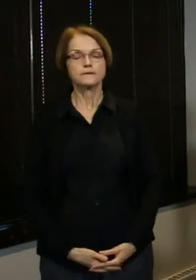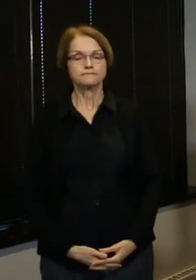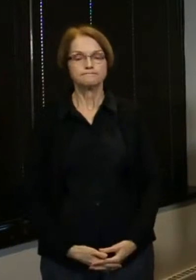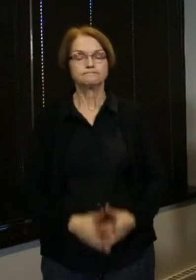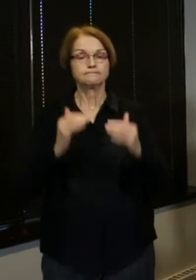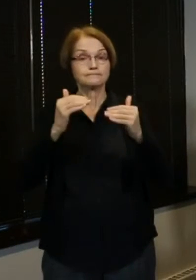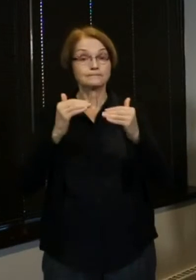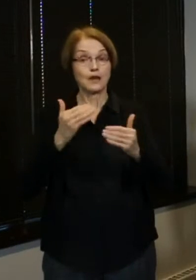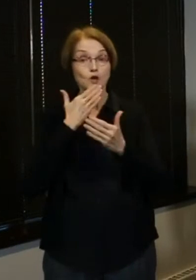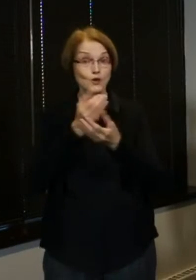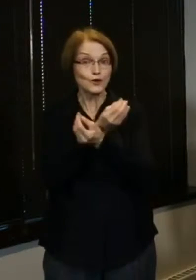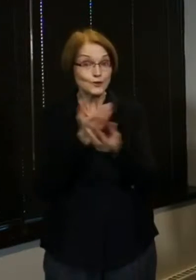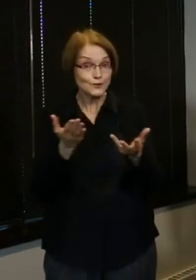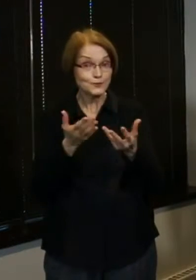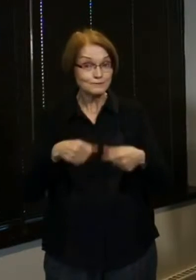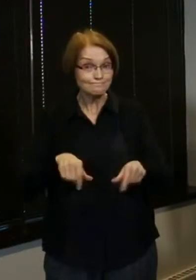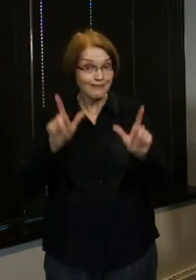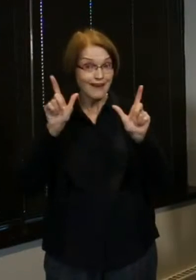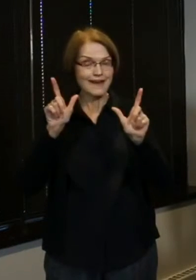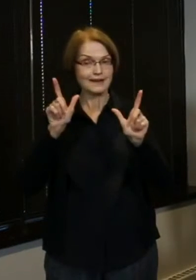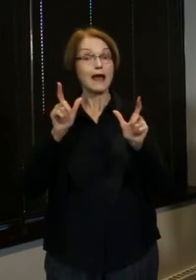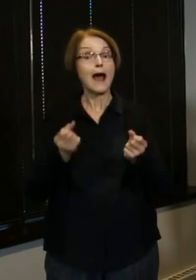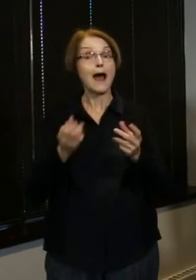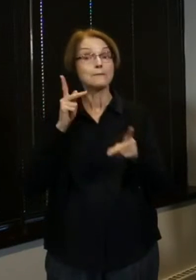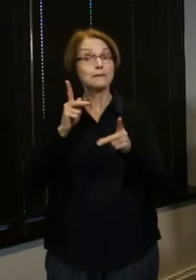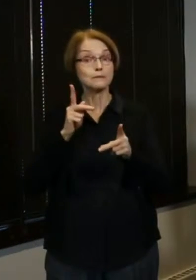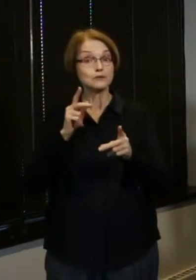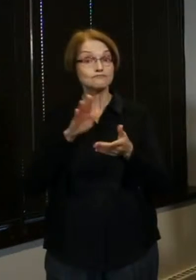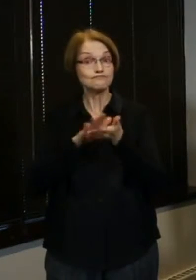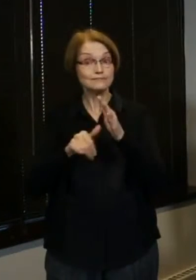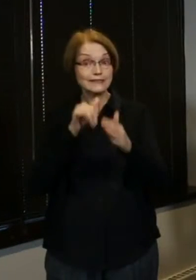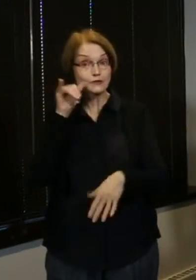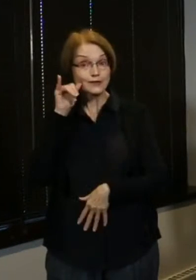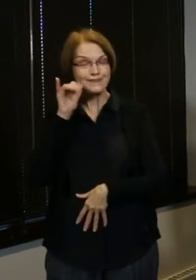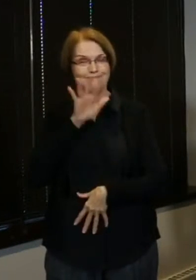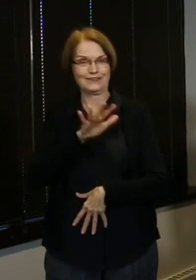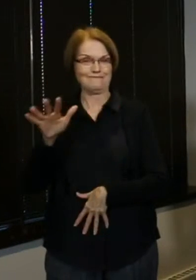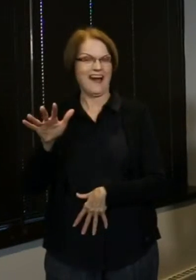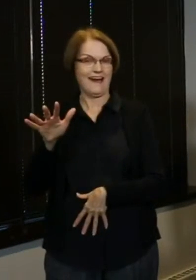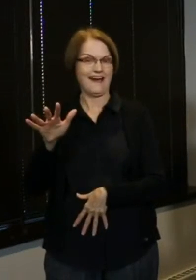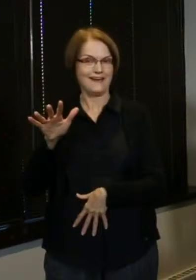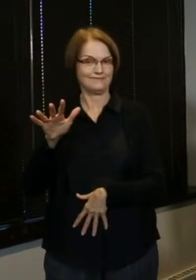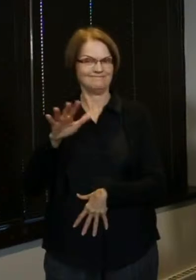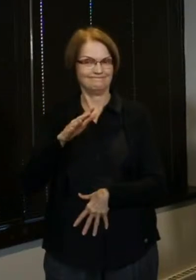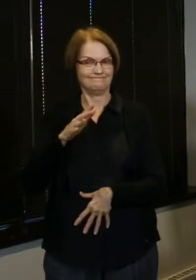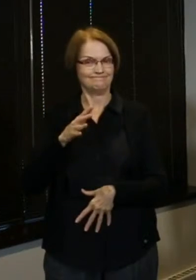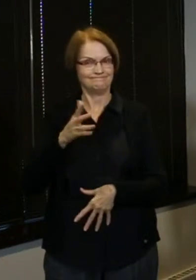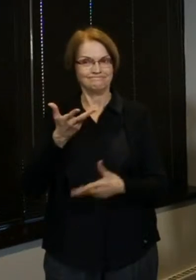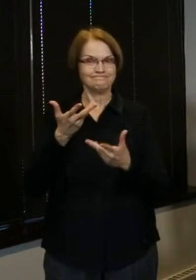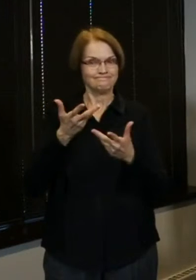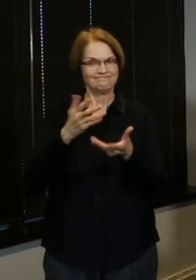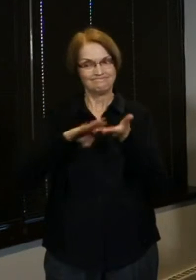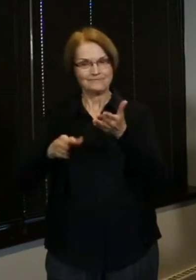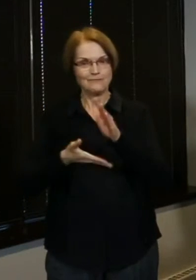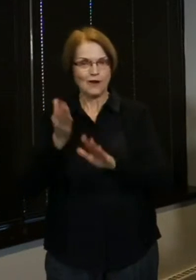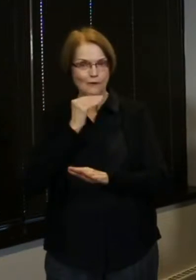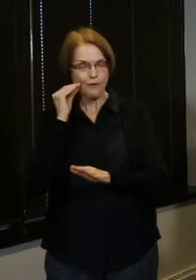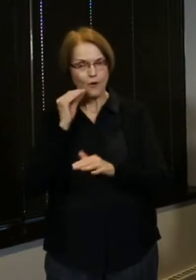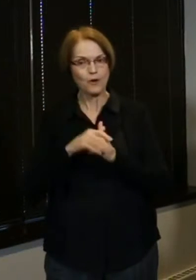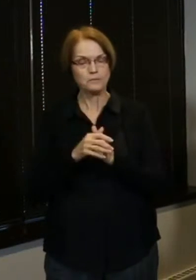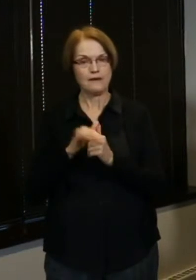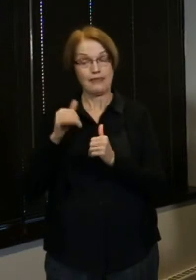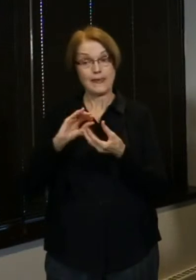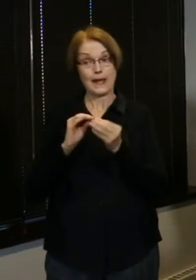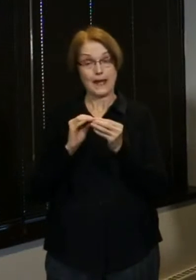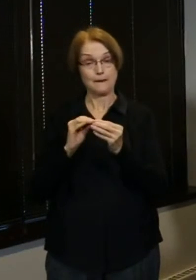Moving on to our good news slide, we discharged 55 patients yesterday from our task force hospitals, and that number seems a little bit